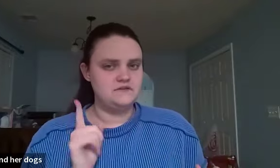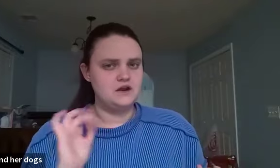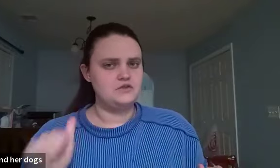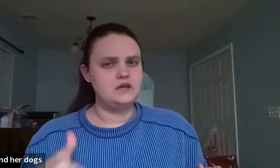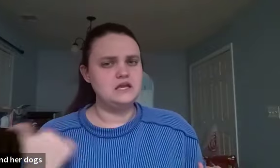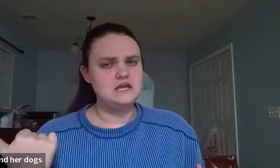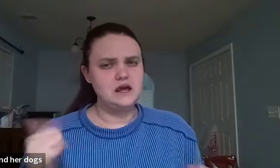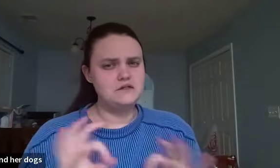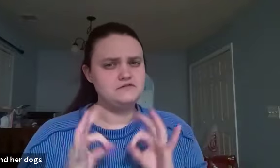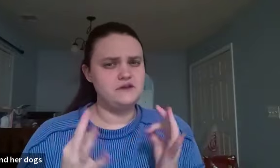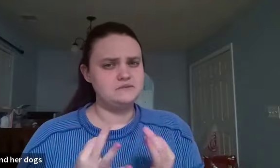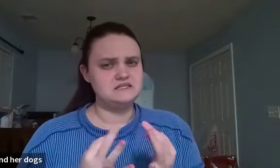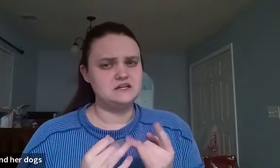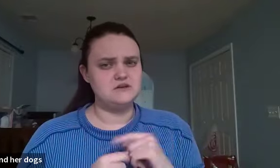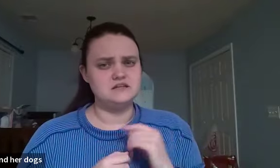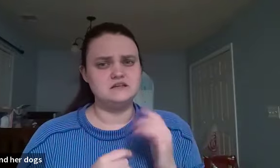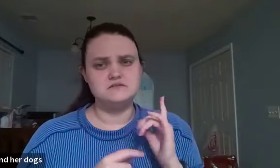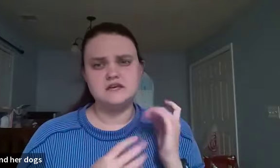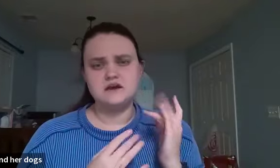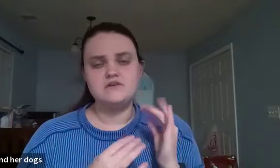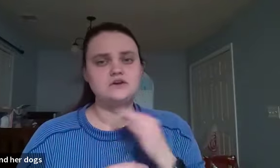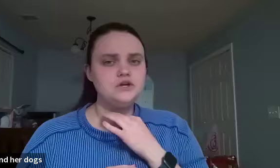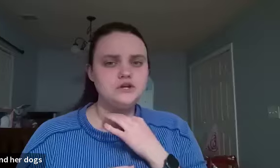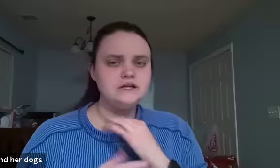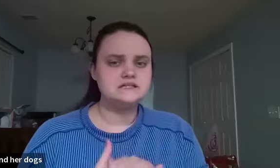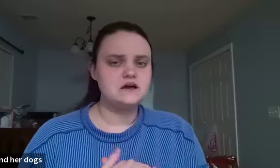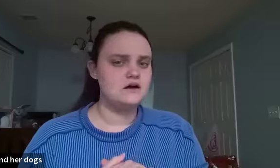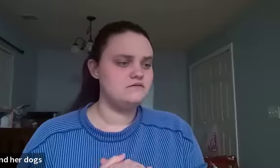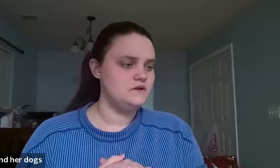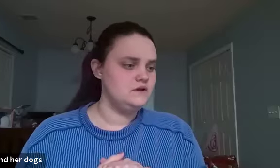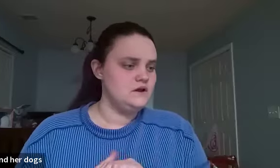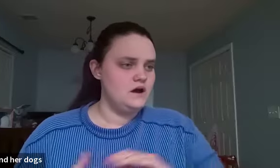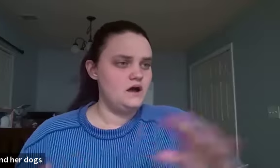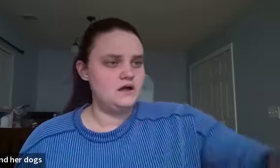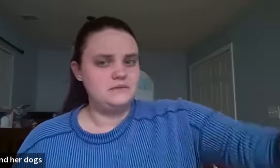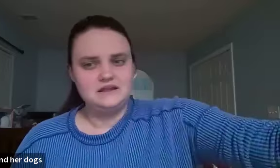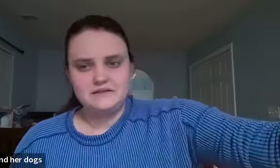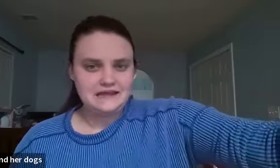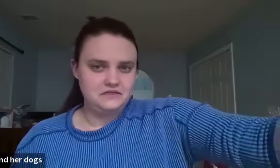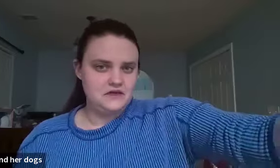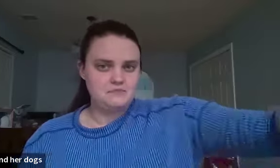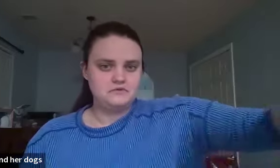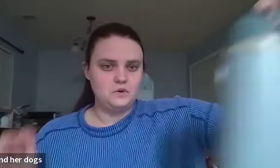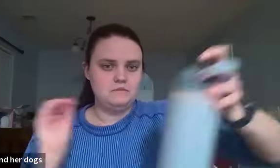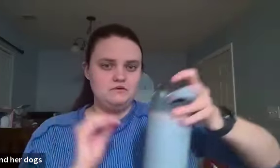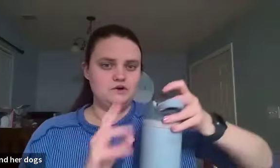want to add that. Are there any other family signs you guys can think of that you're curious of? Anything like that before we move